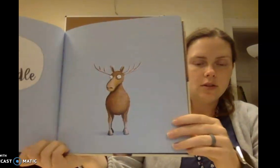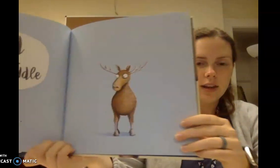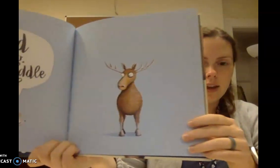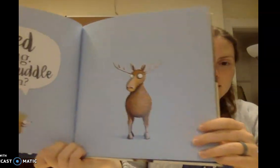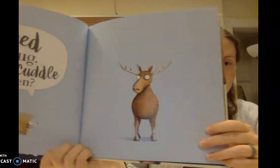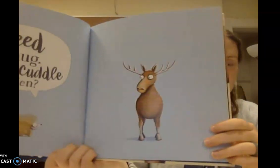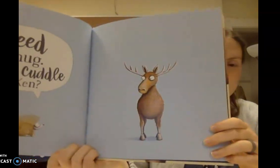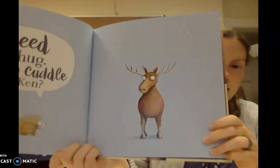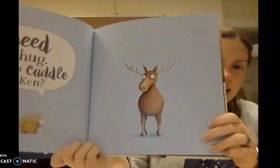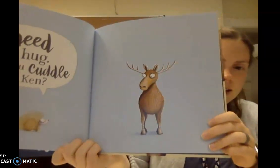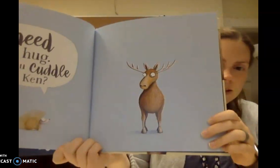Think Ken's going to say yes?